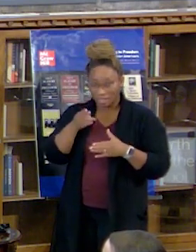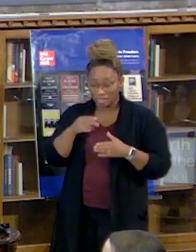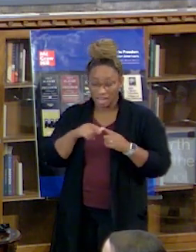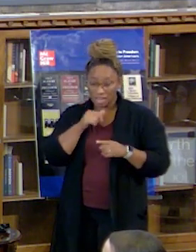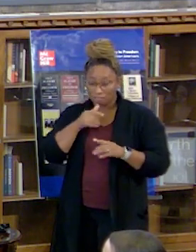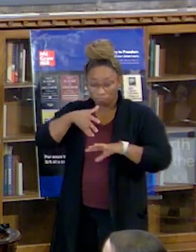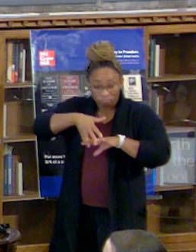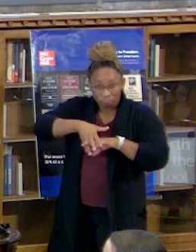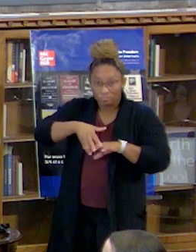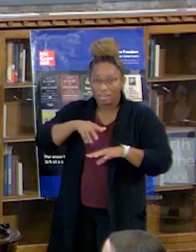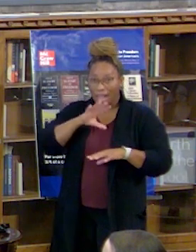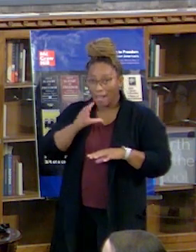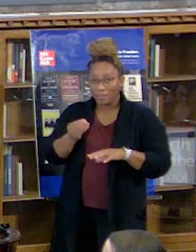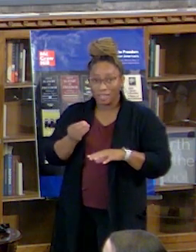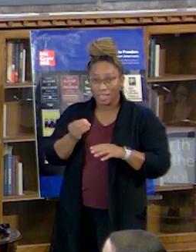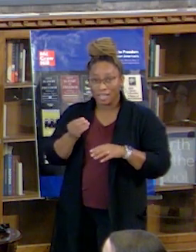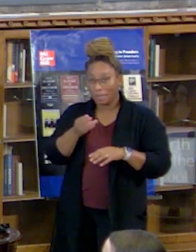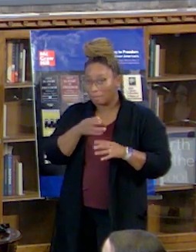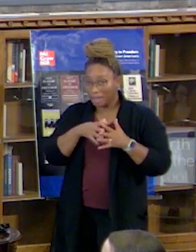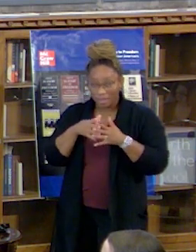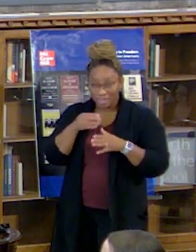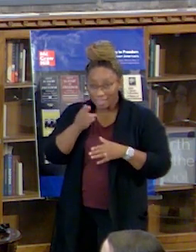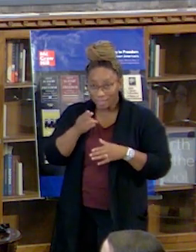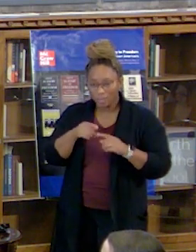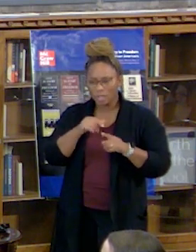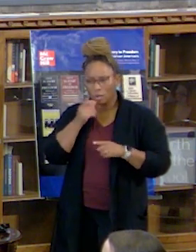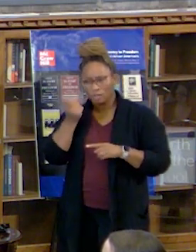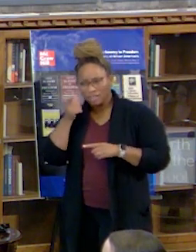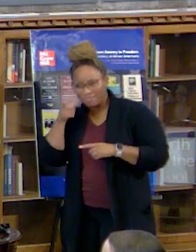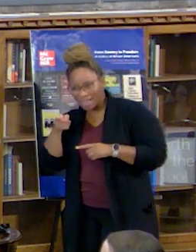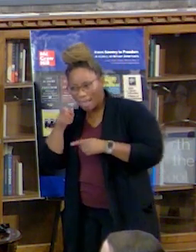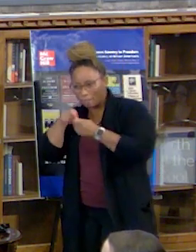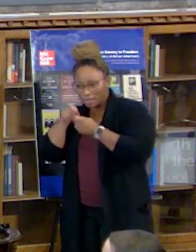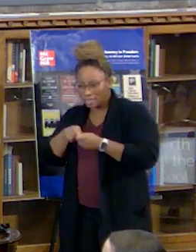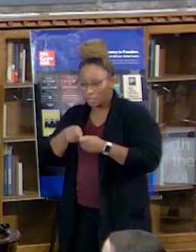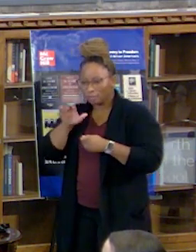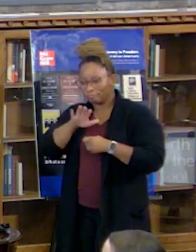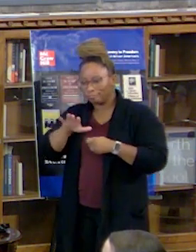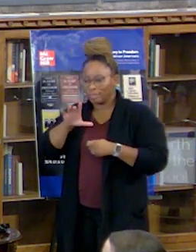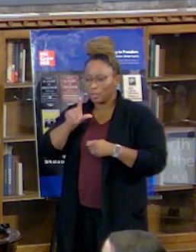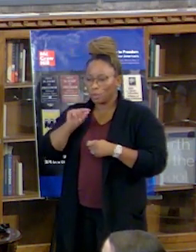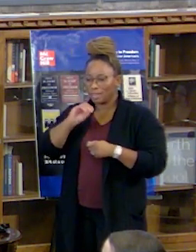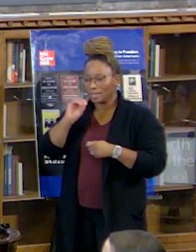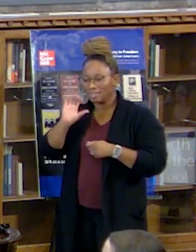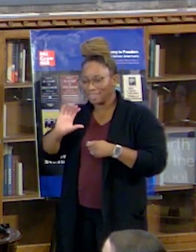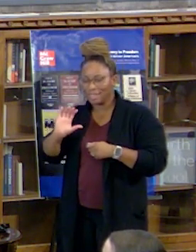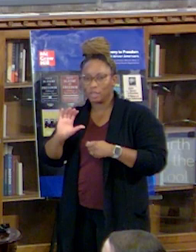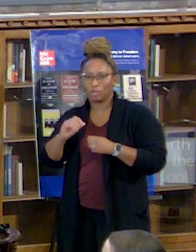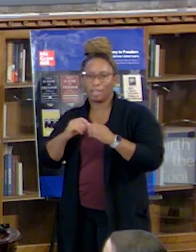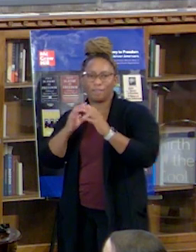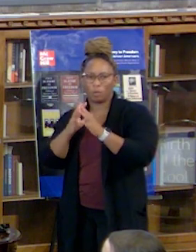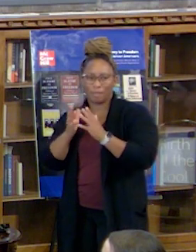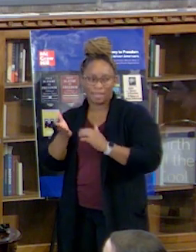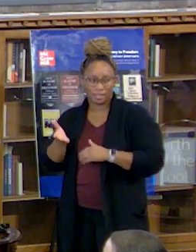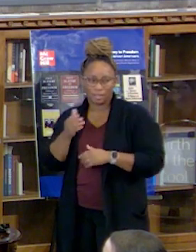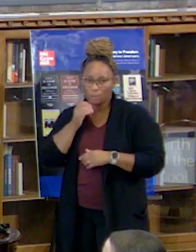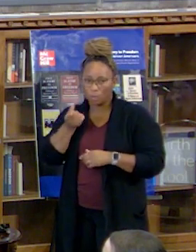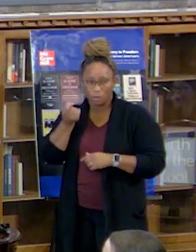African-American history you do not understand what this particular mid 20th century cultural formation